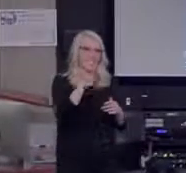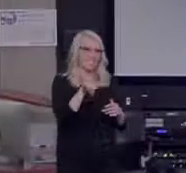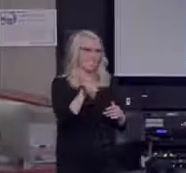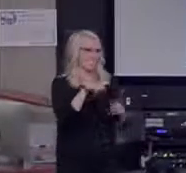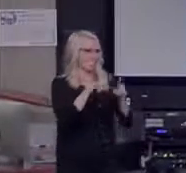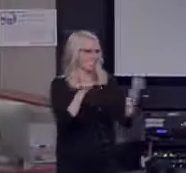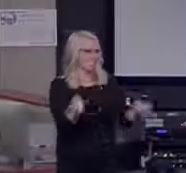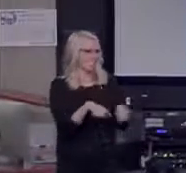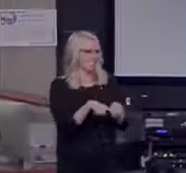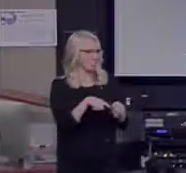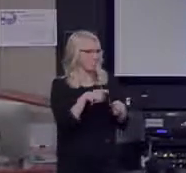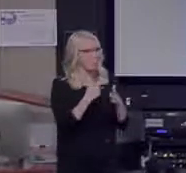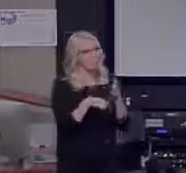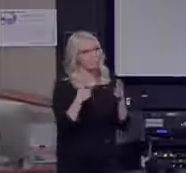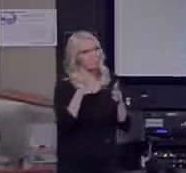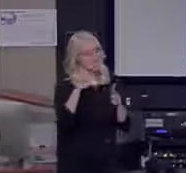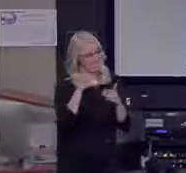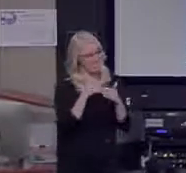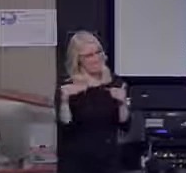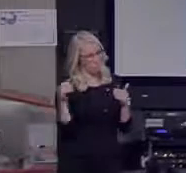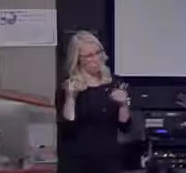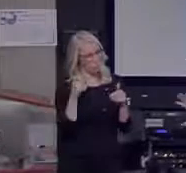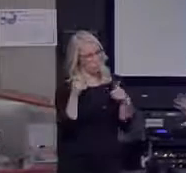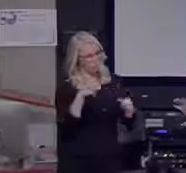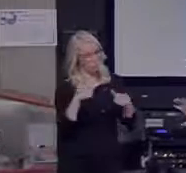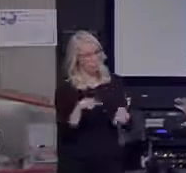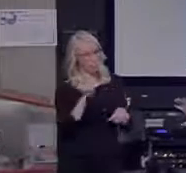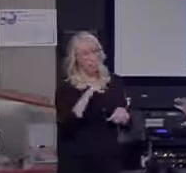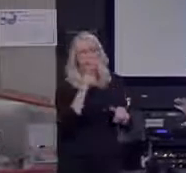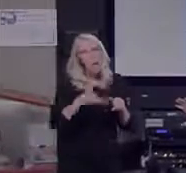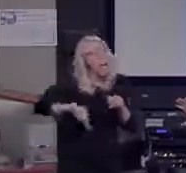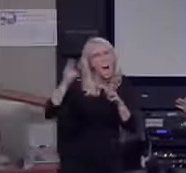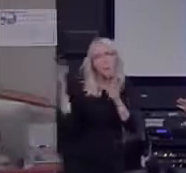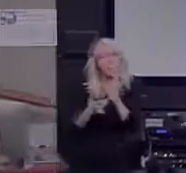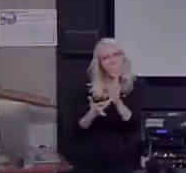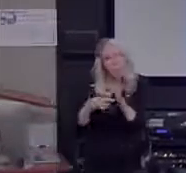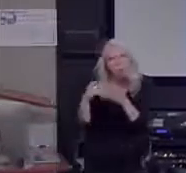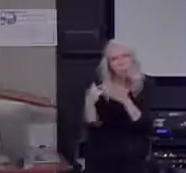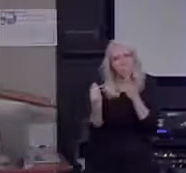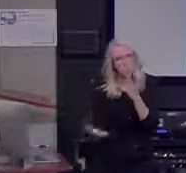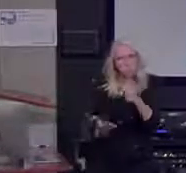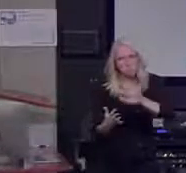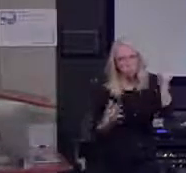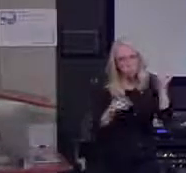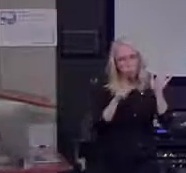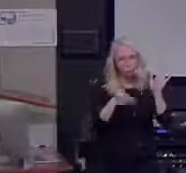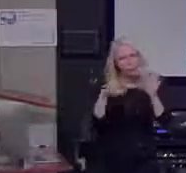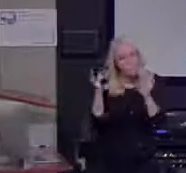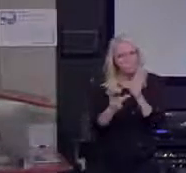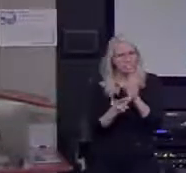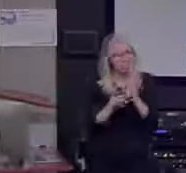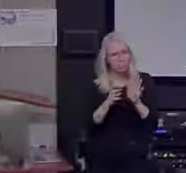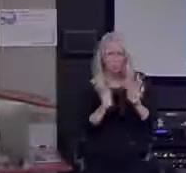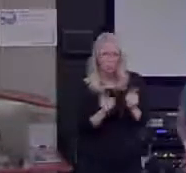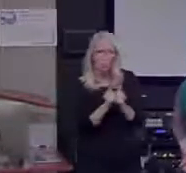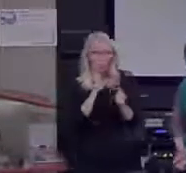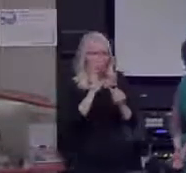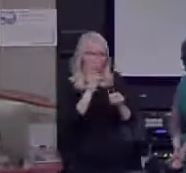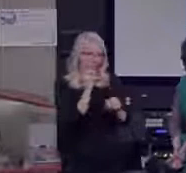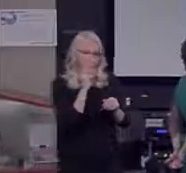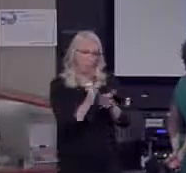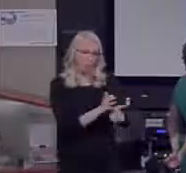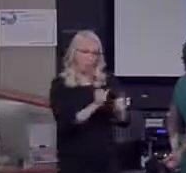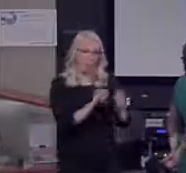it would cost us all of $60 to do this. Highly technical project. Highly technical. Talking to your child helps their